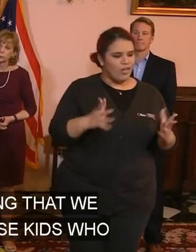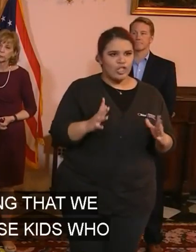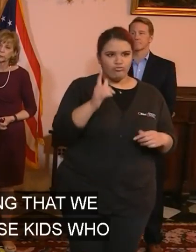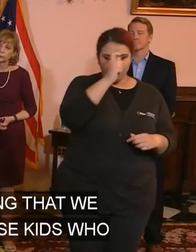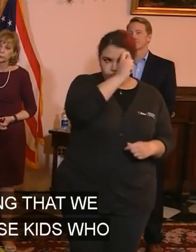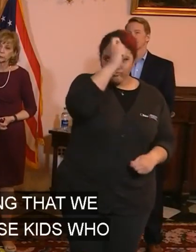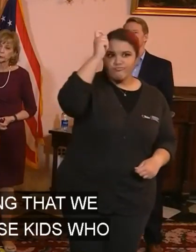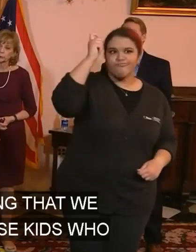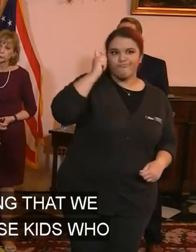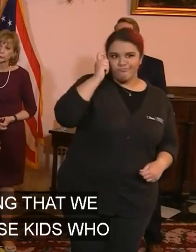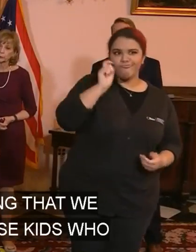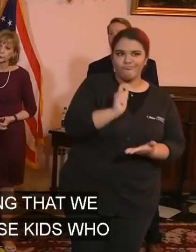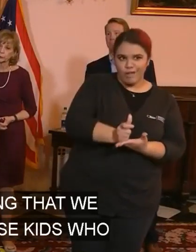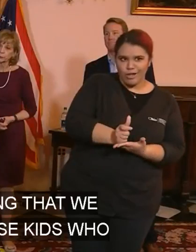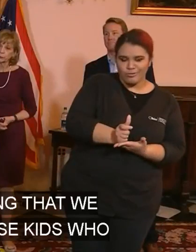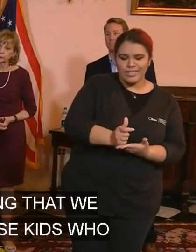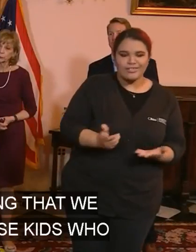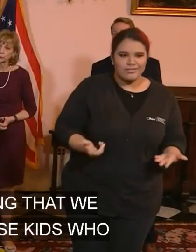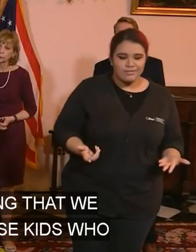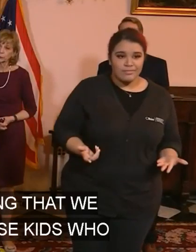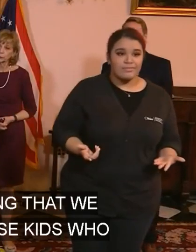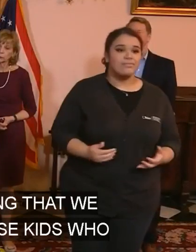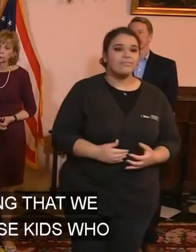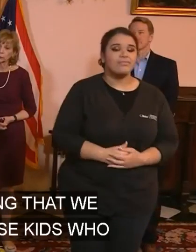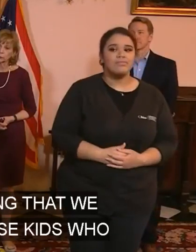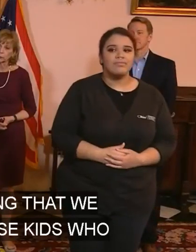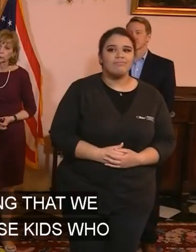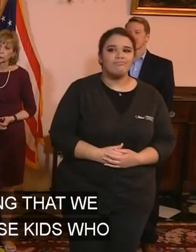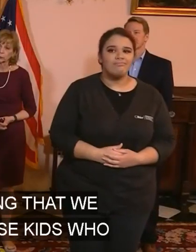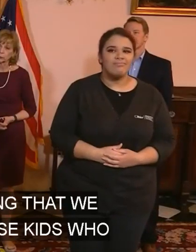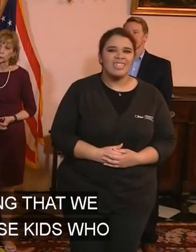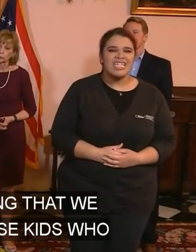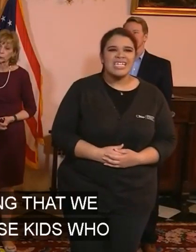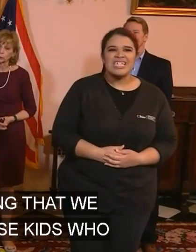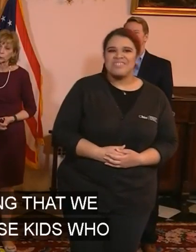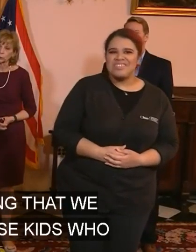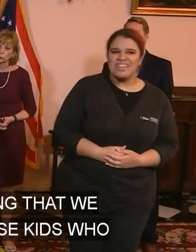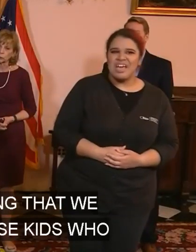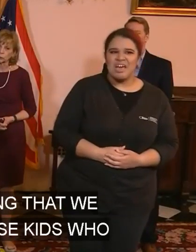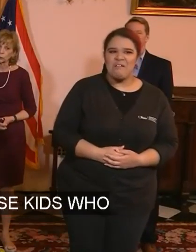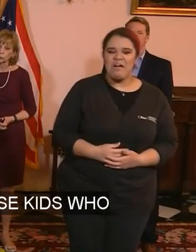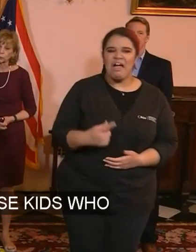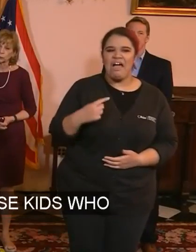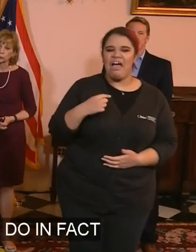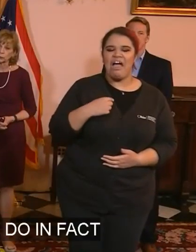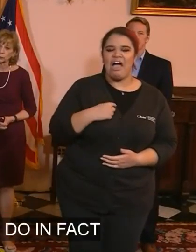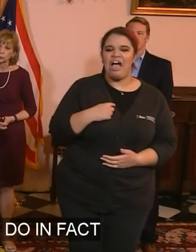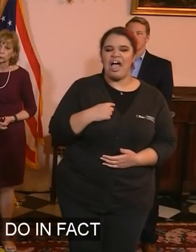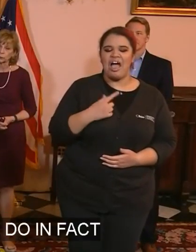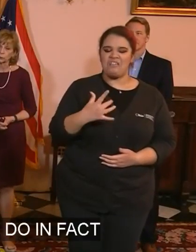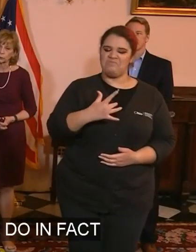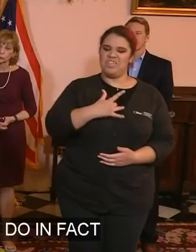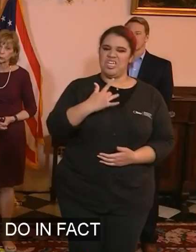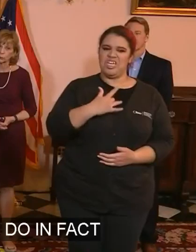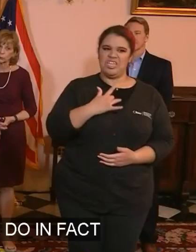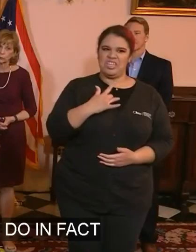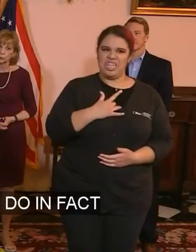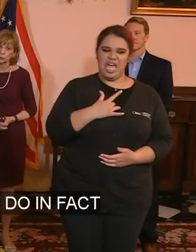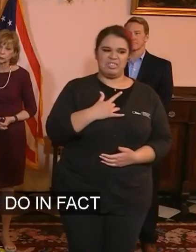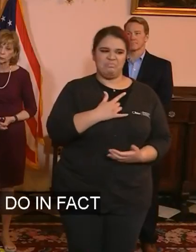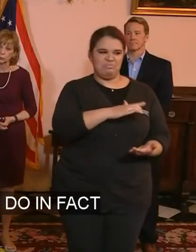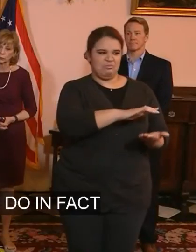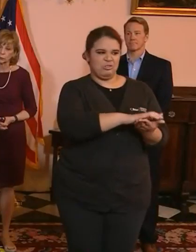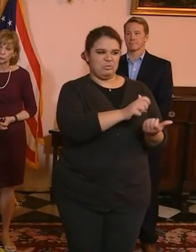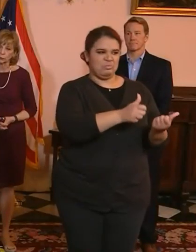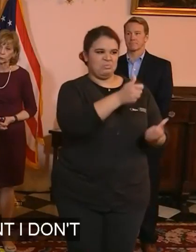Again, if we are at that point, I don't think anybody would be looking to try to do some testing. So we would be waiving